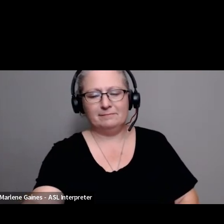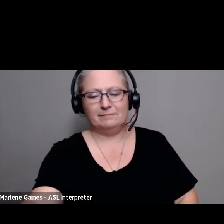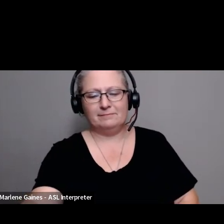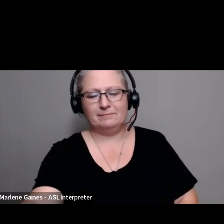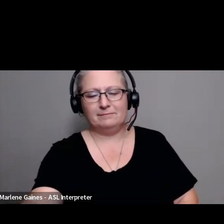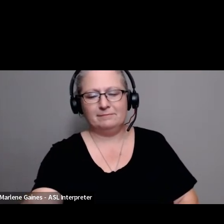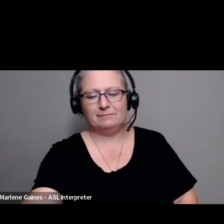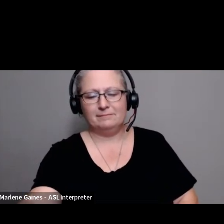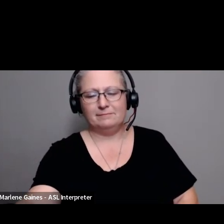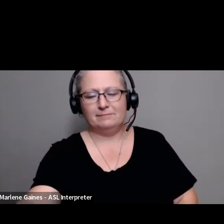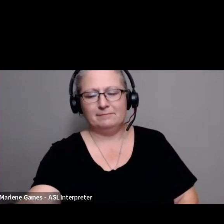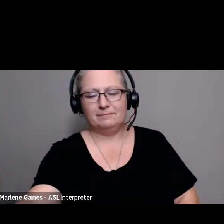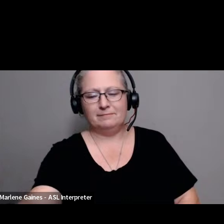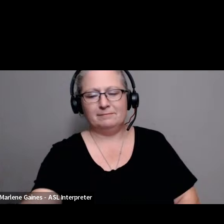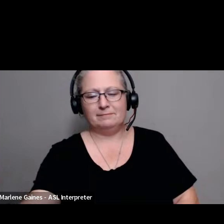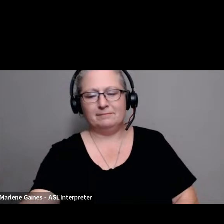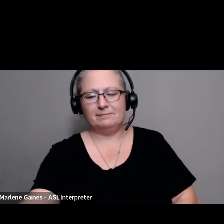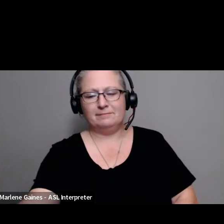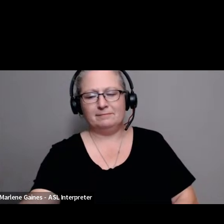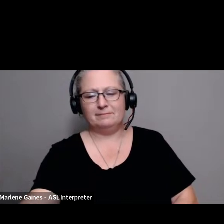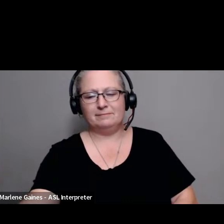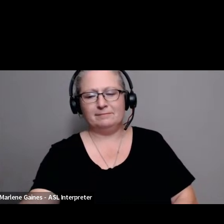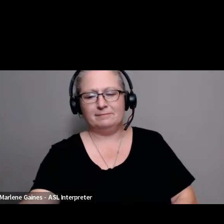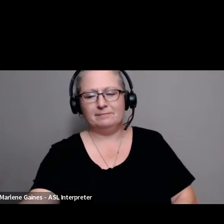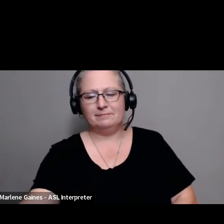Hang on, Lily's got to get the district camera in there.